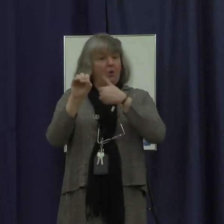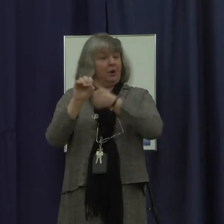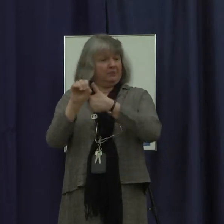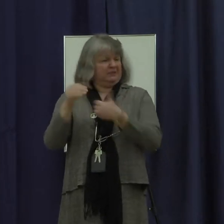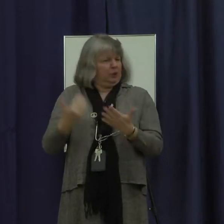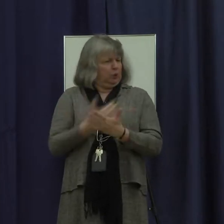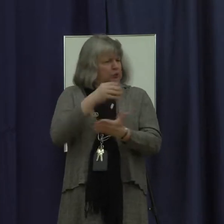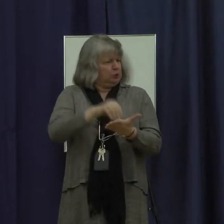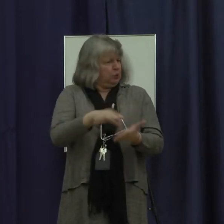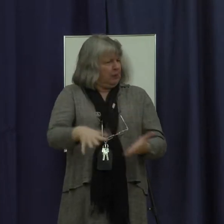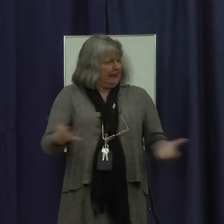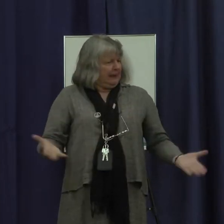is Jahan